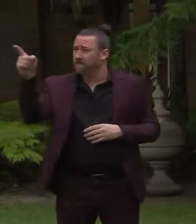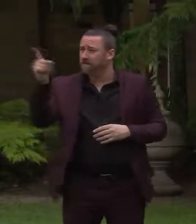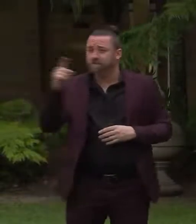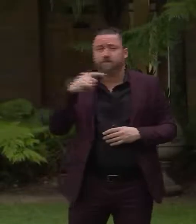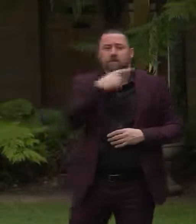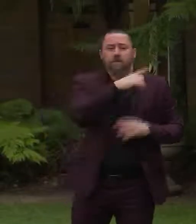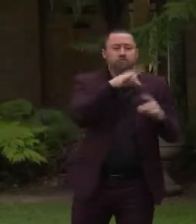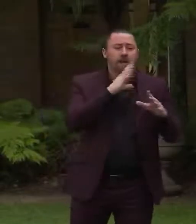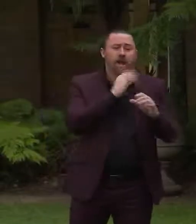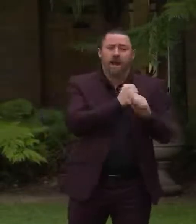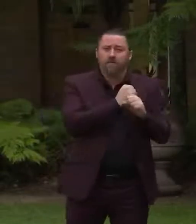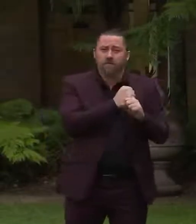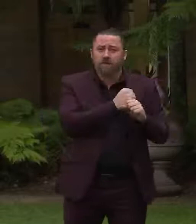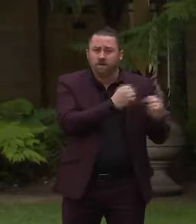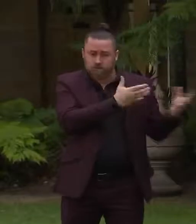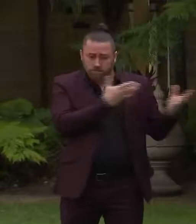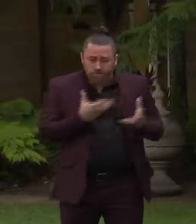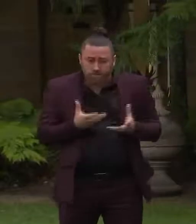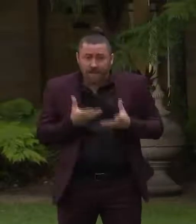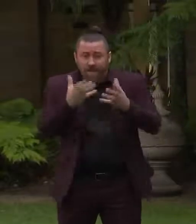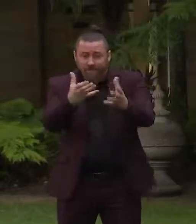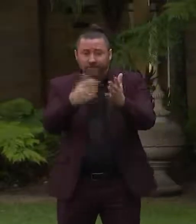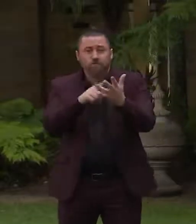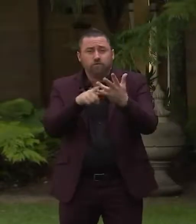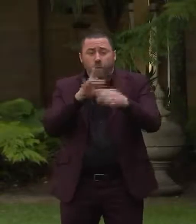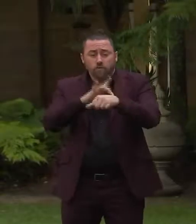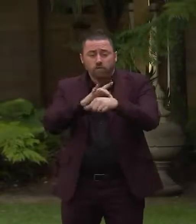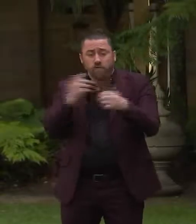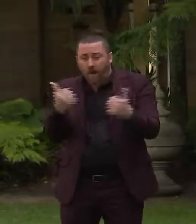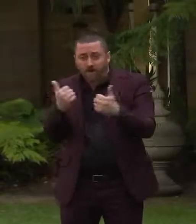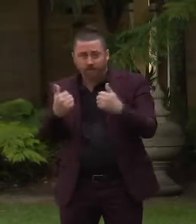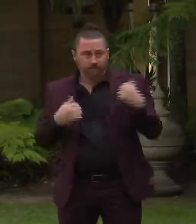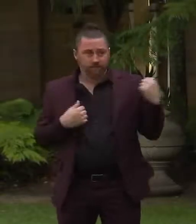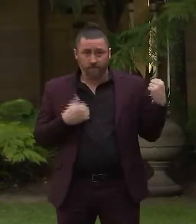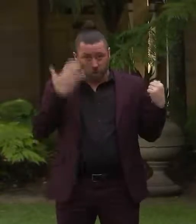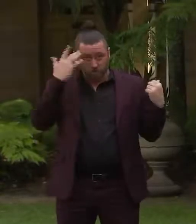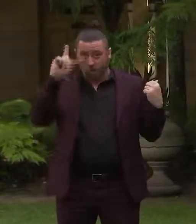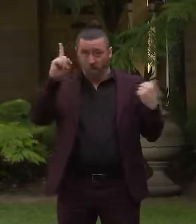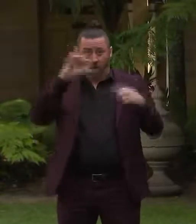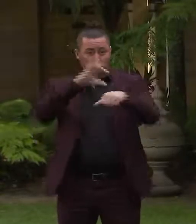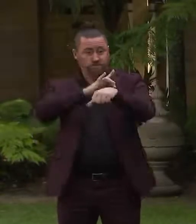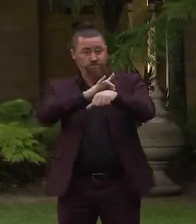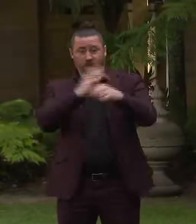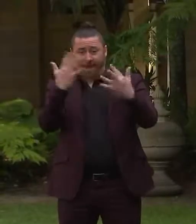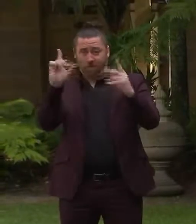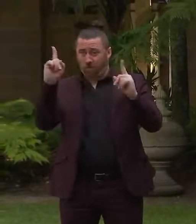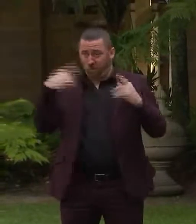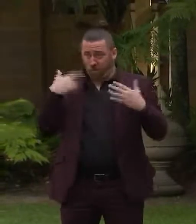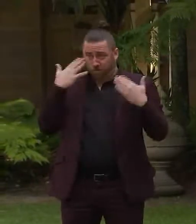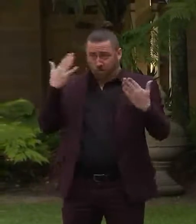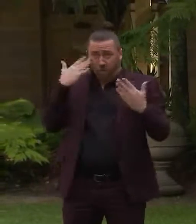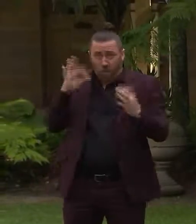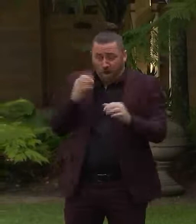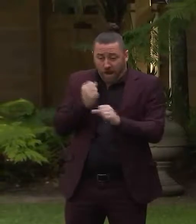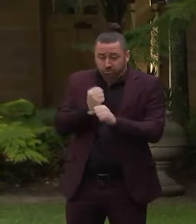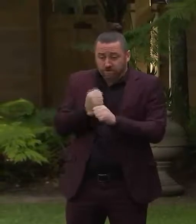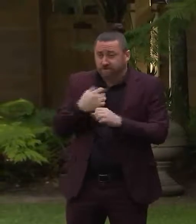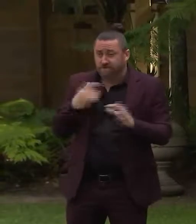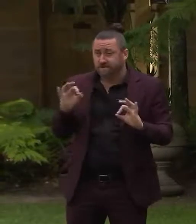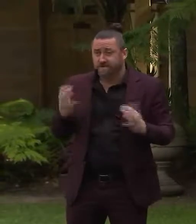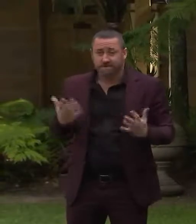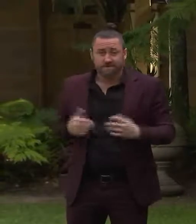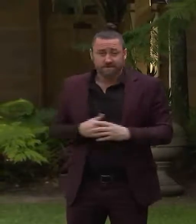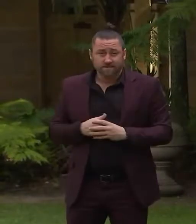delivery dates to them? Well, we haven't had certainty of what to expect in the hospitals, so it's been